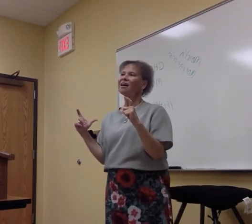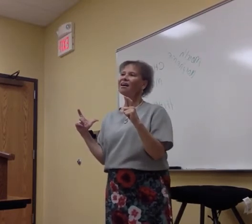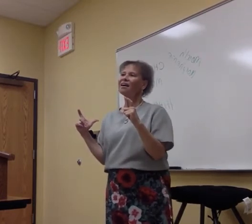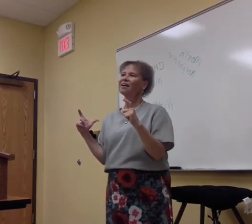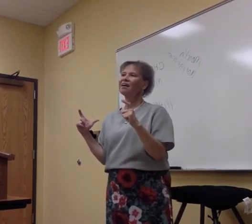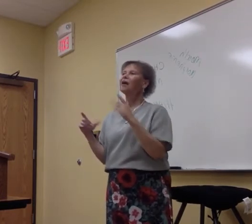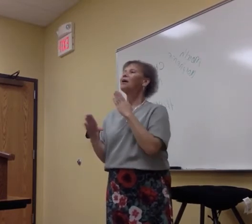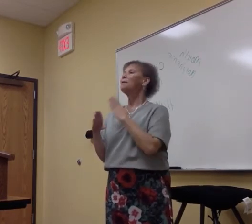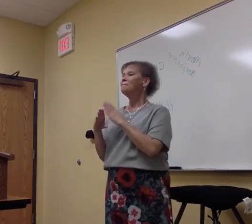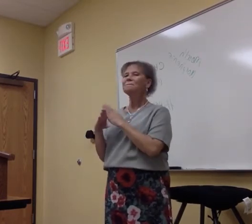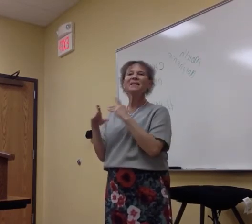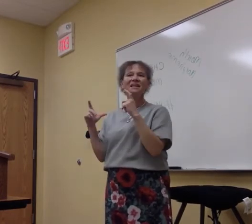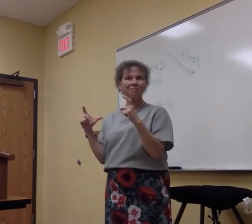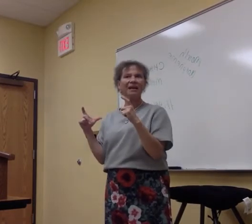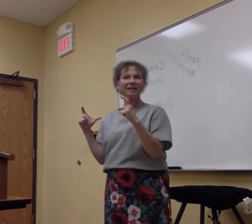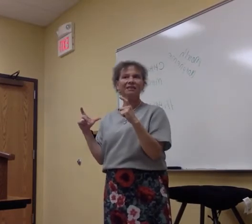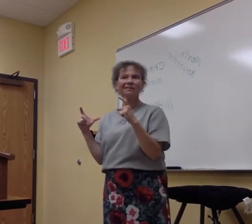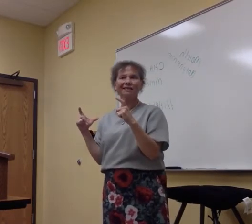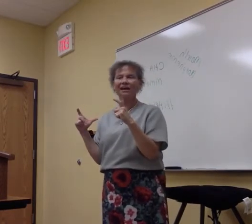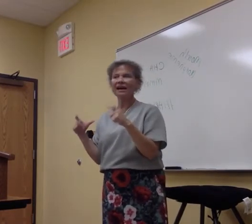Medium big. medium big, all right?